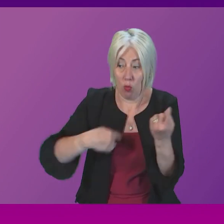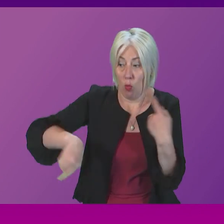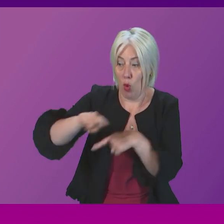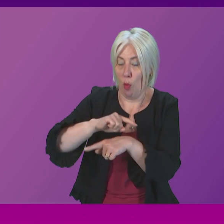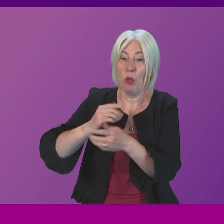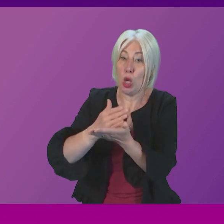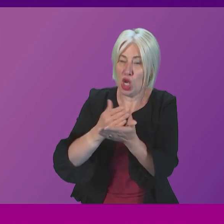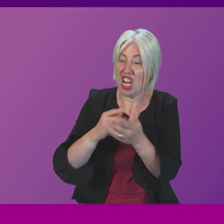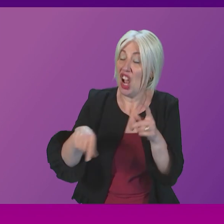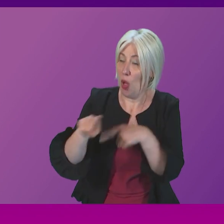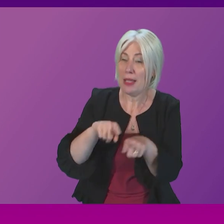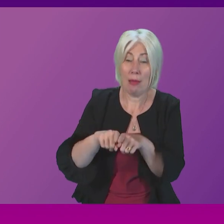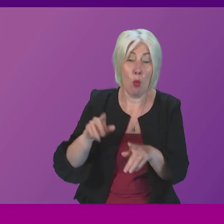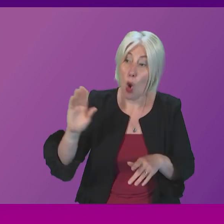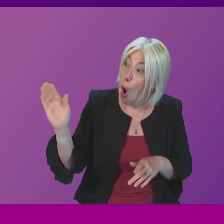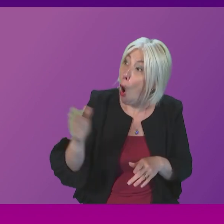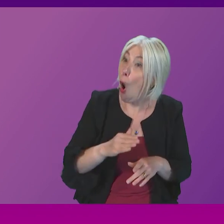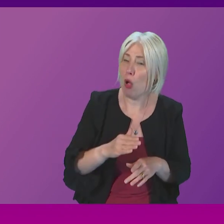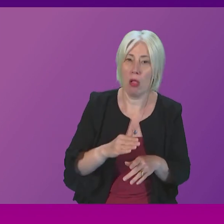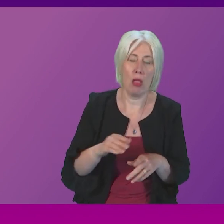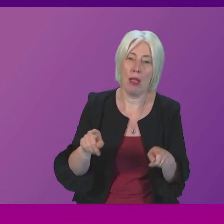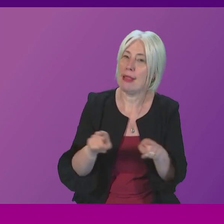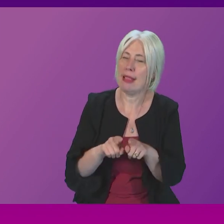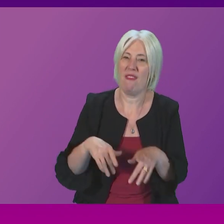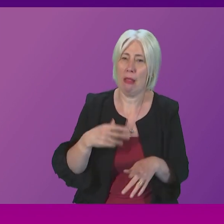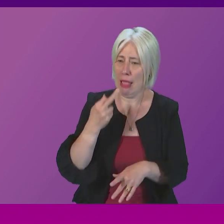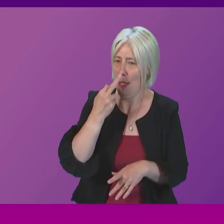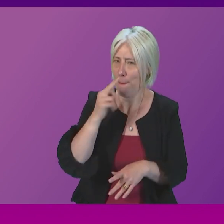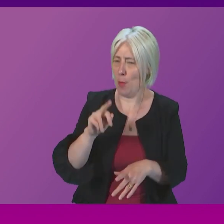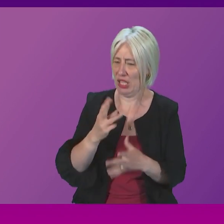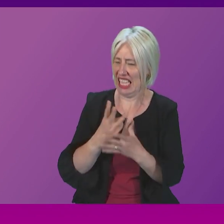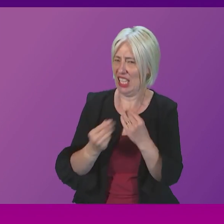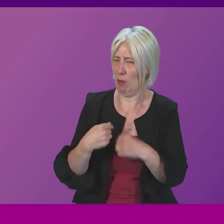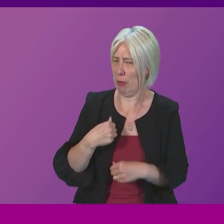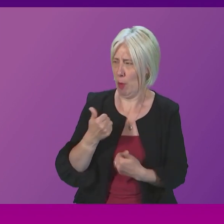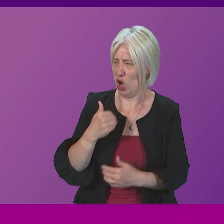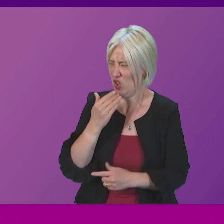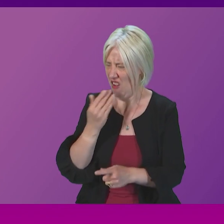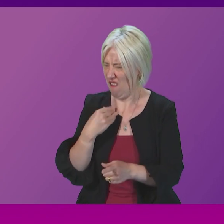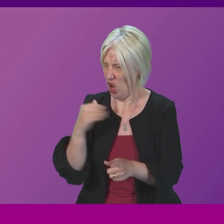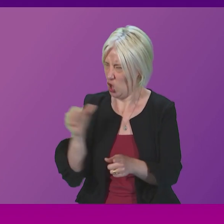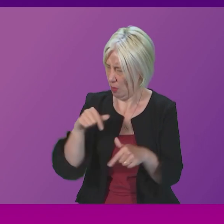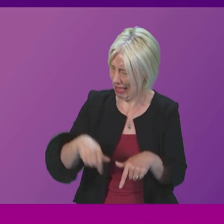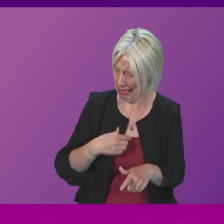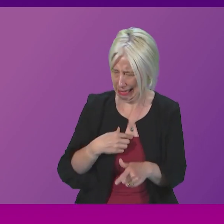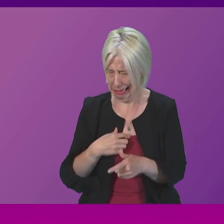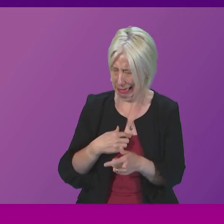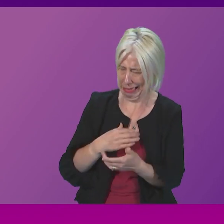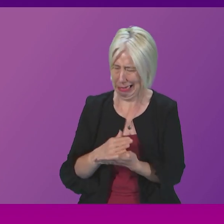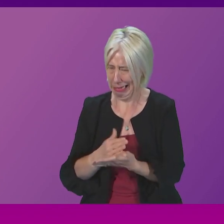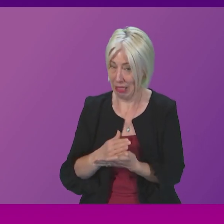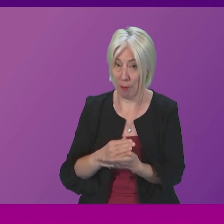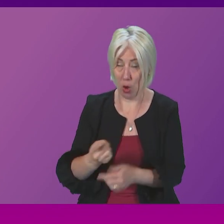share is we all share in that sense of imposter syndrome. Are we good enough? Do we deserve to be here? Because we are